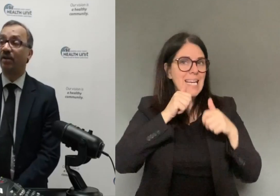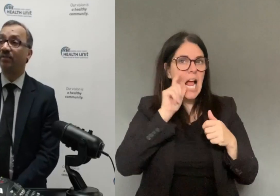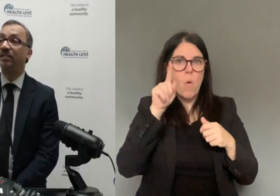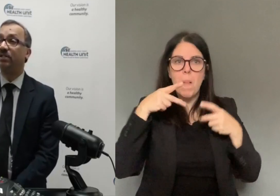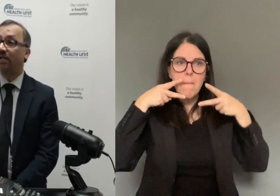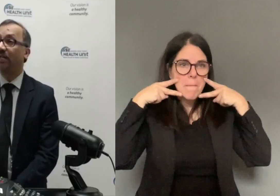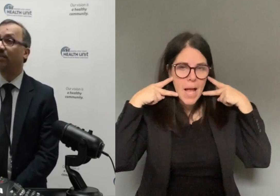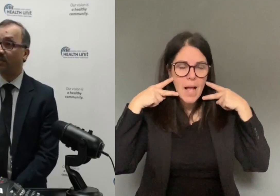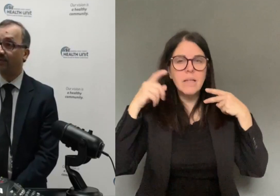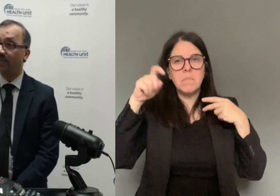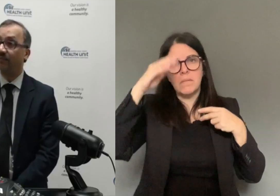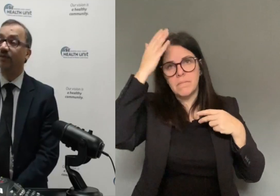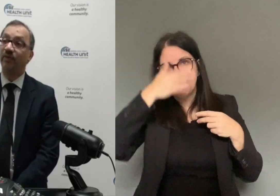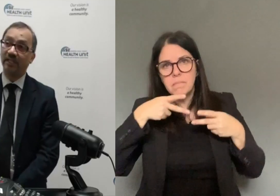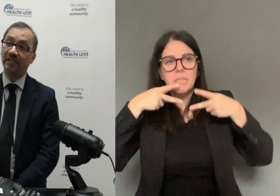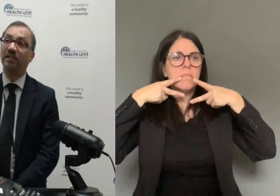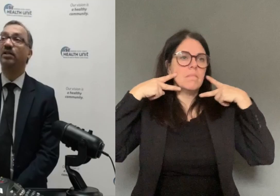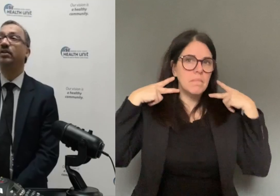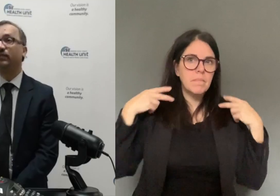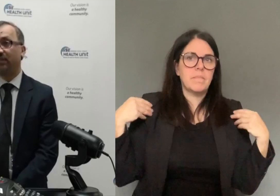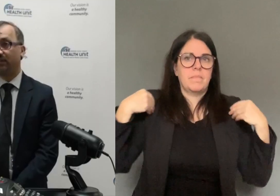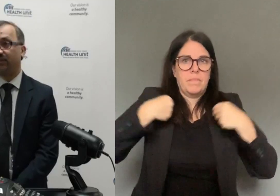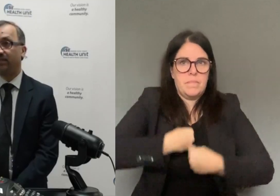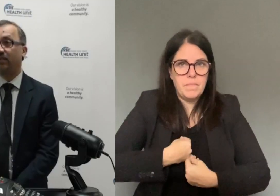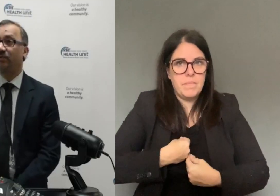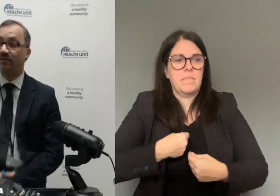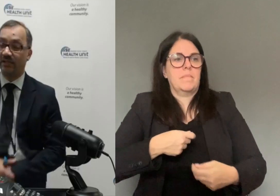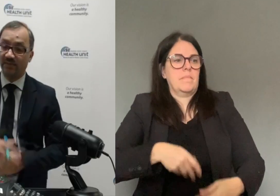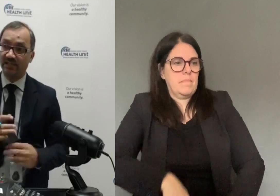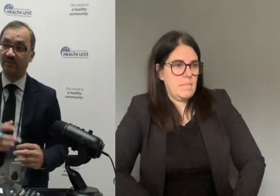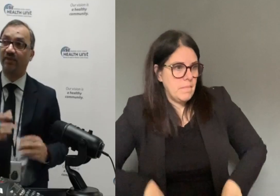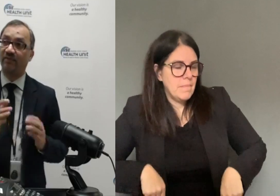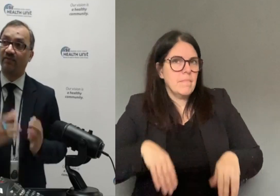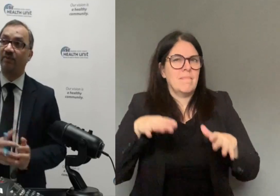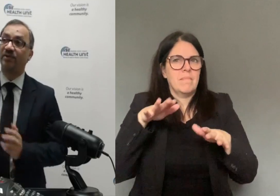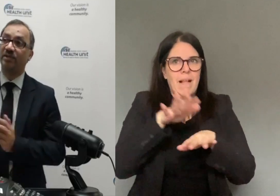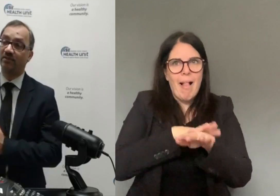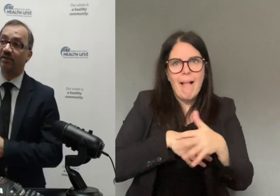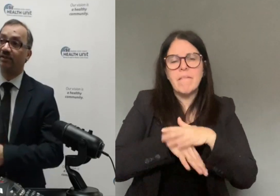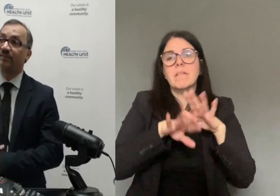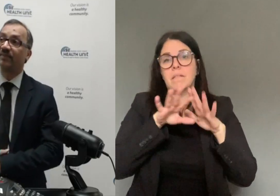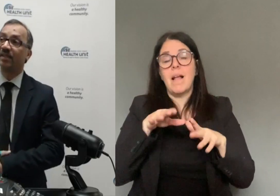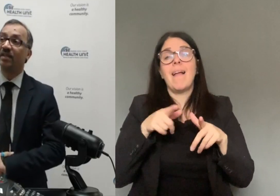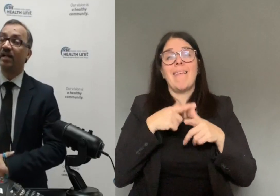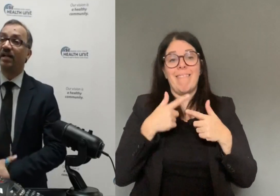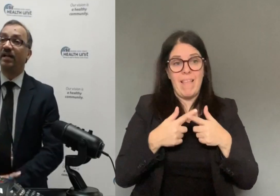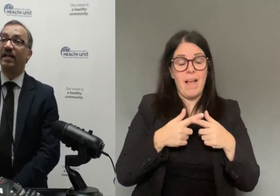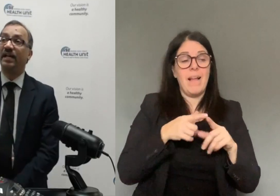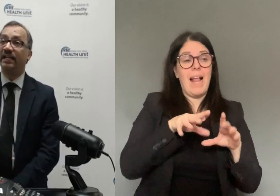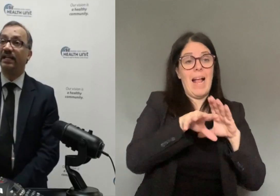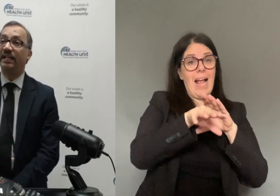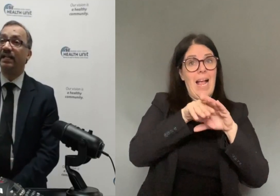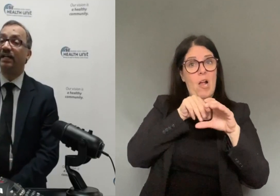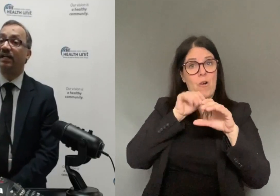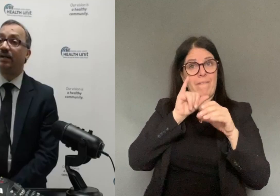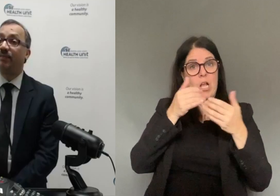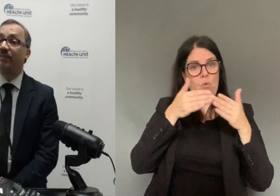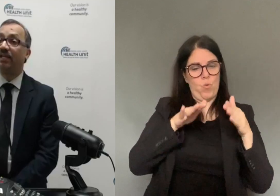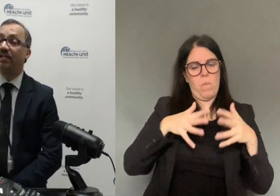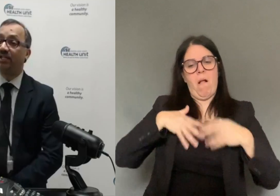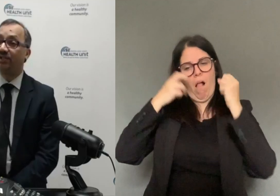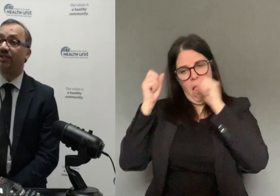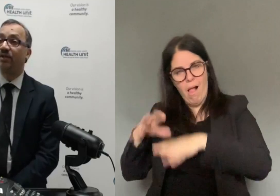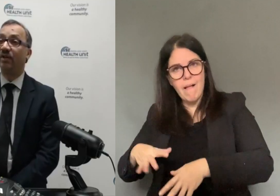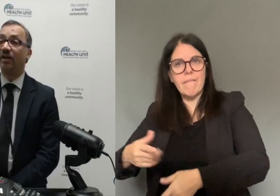they're properly donning and doffing before they take care of the other person to limit the spread from one person to another. And then,